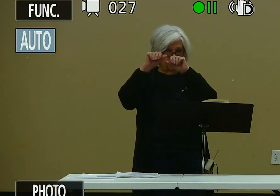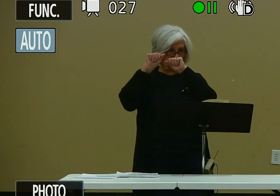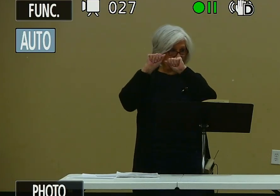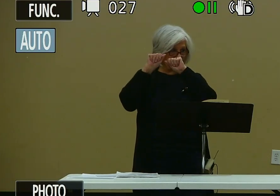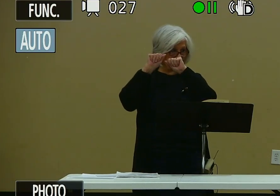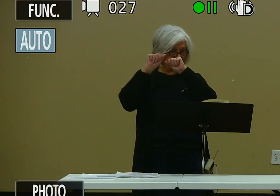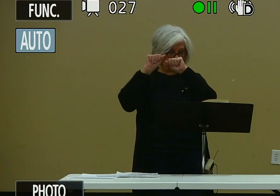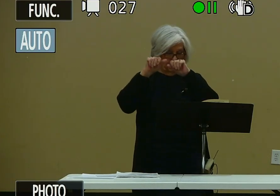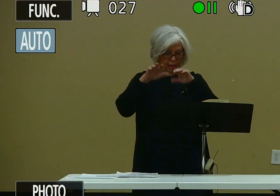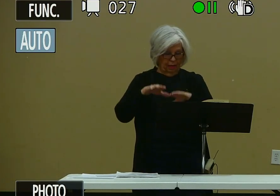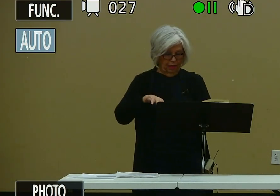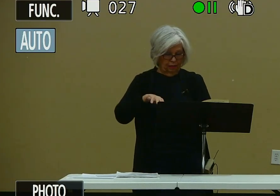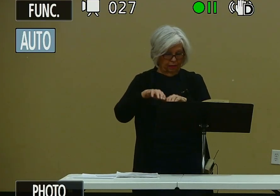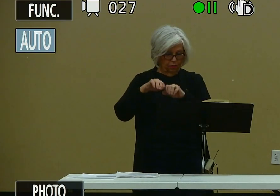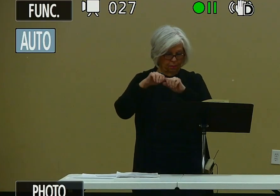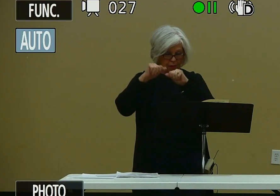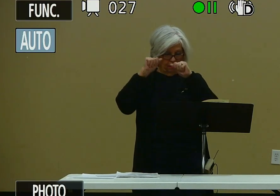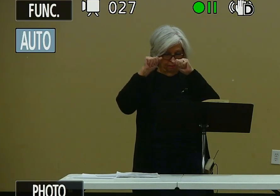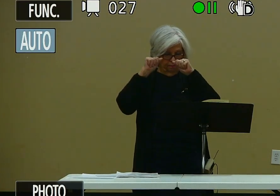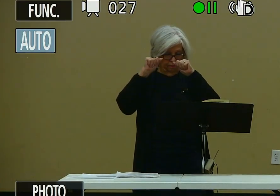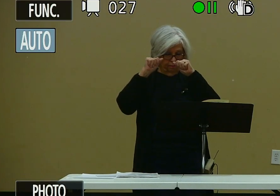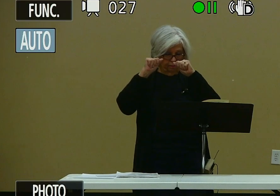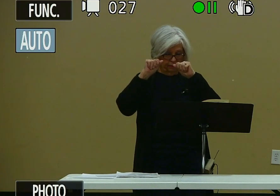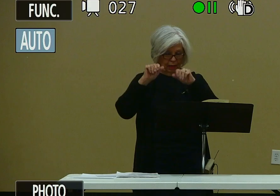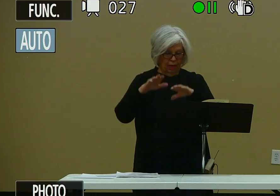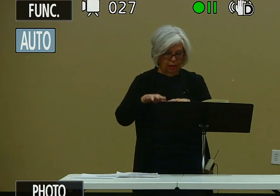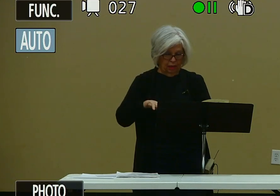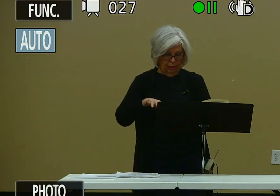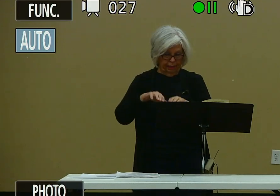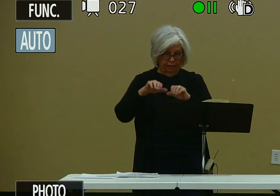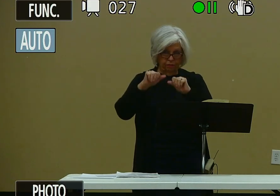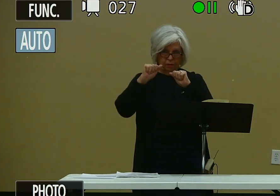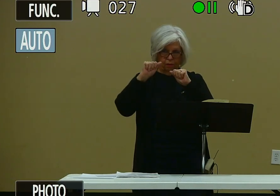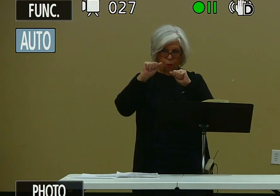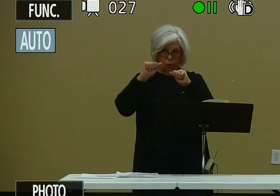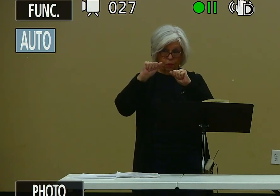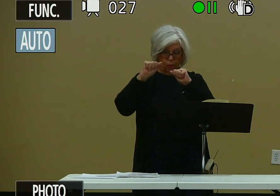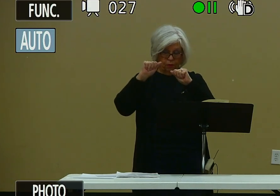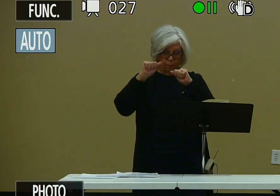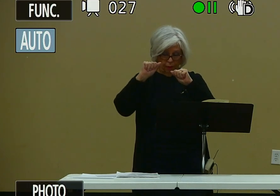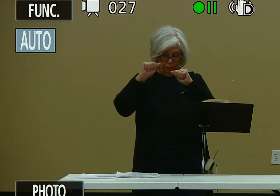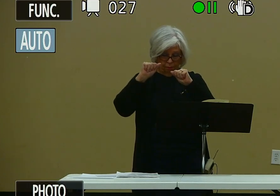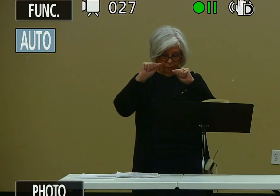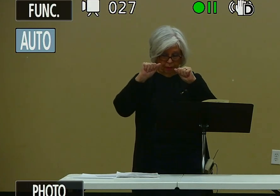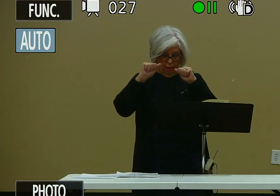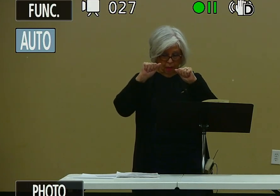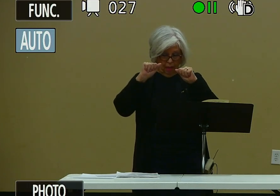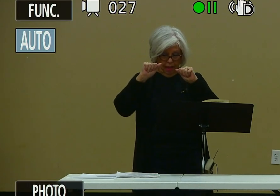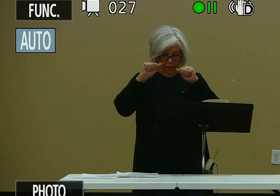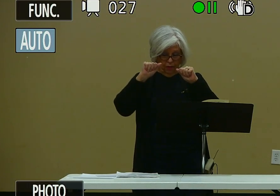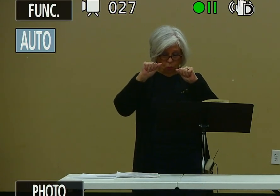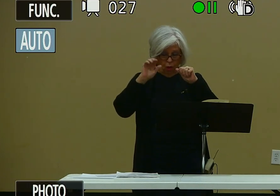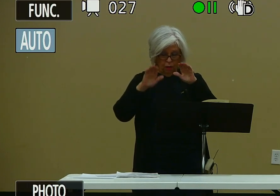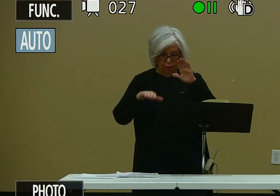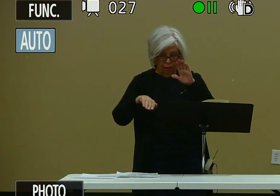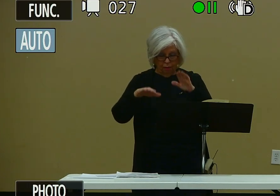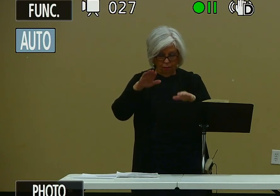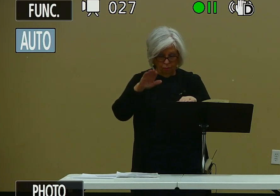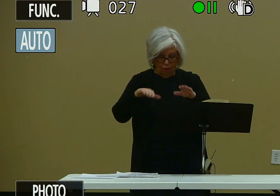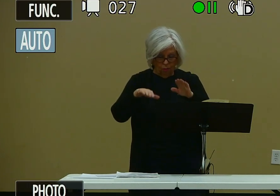this. Leave or depart. Leave or the word depart. And then walk, walk,